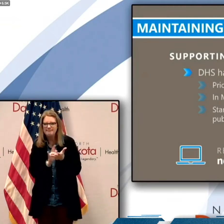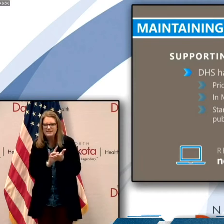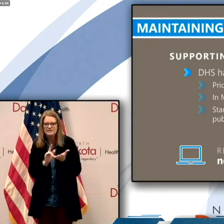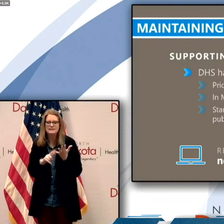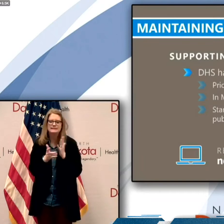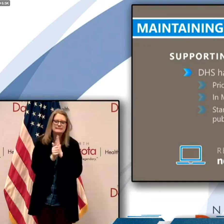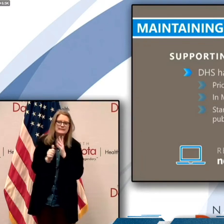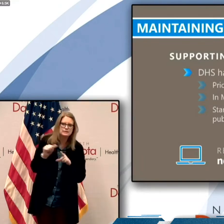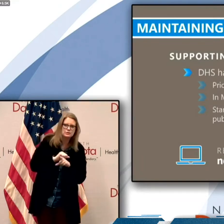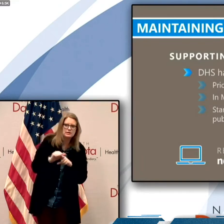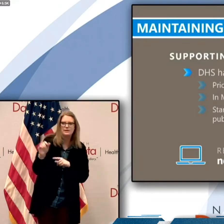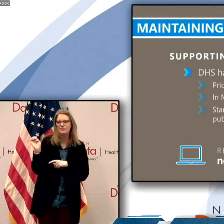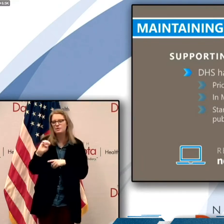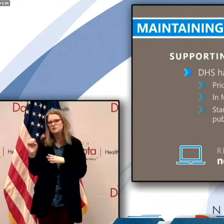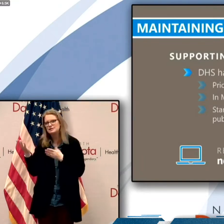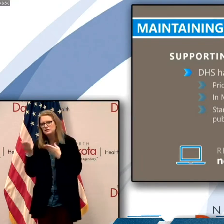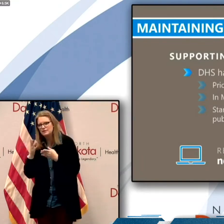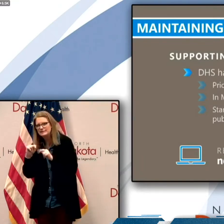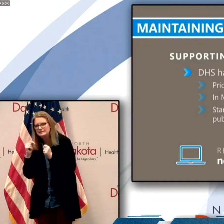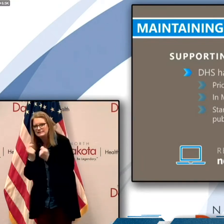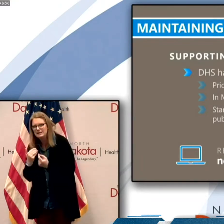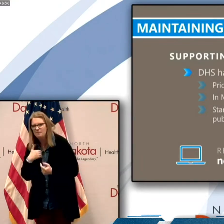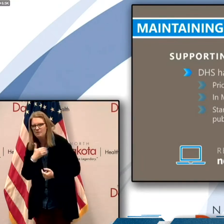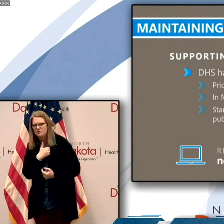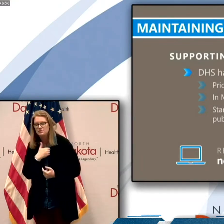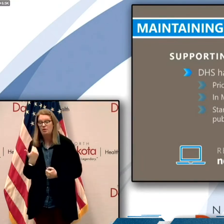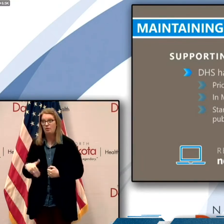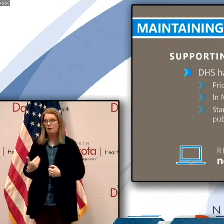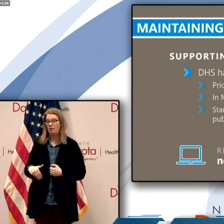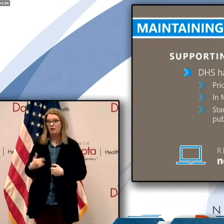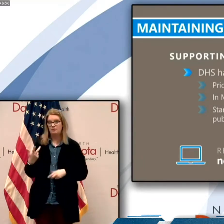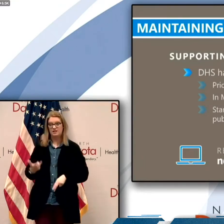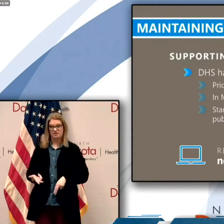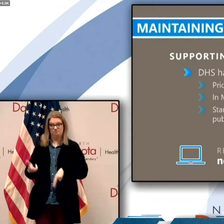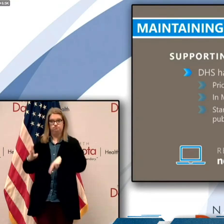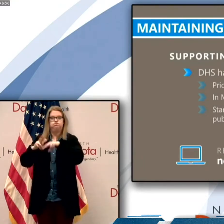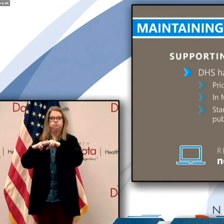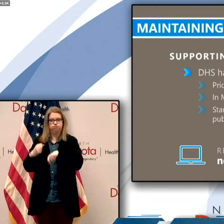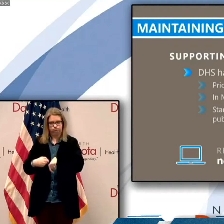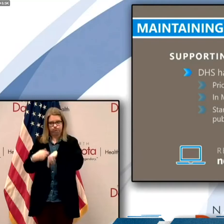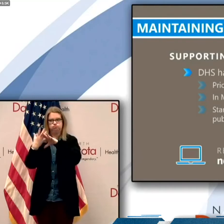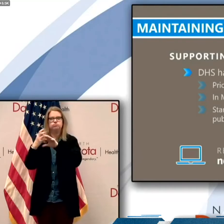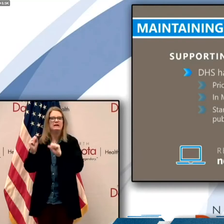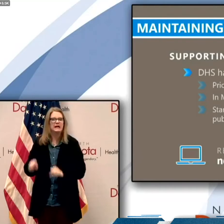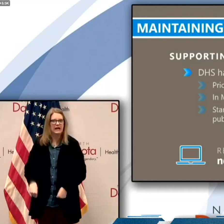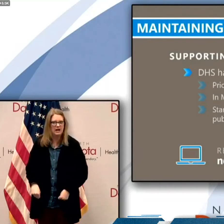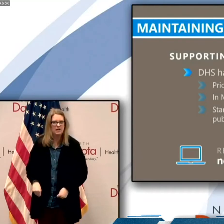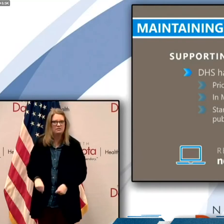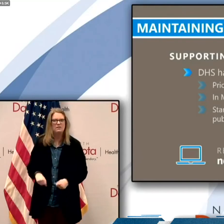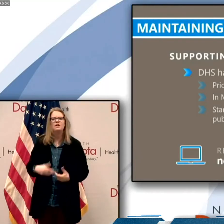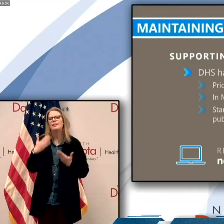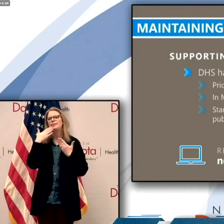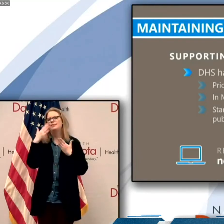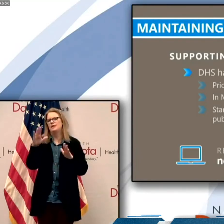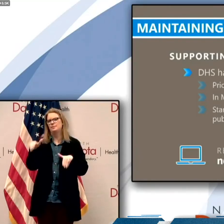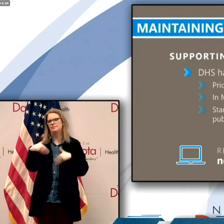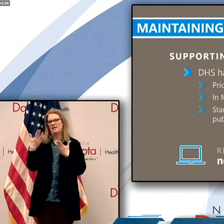trainers, emergency service team members. Thank you to the behavioral health team, and continue to provide these essential services.